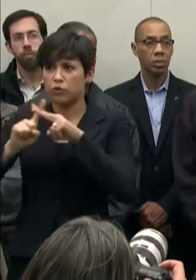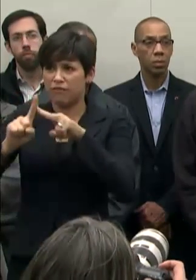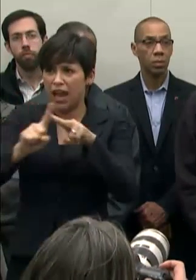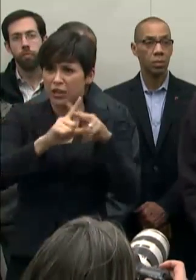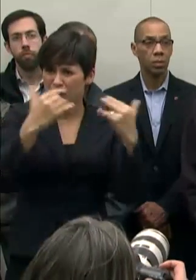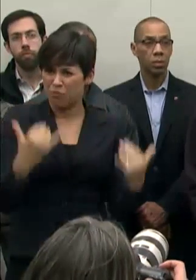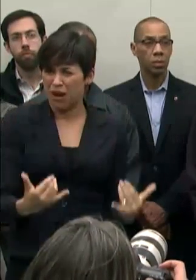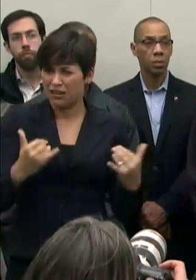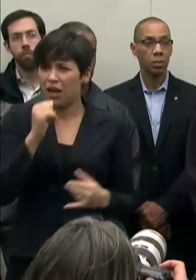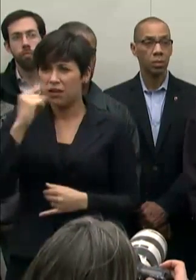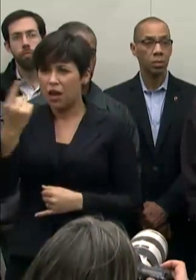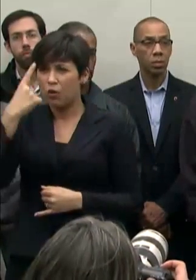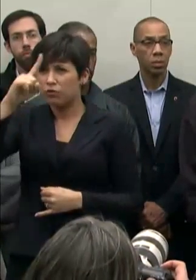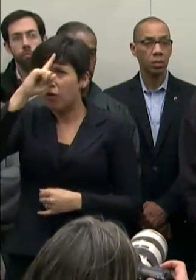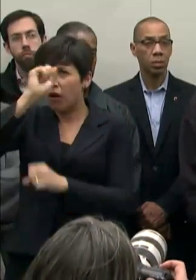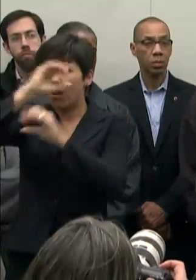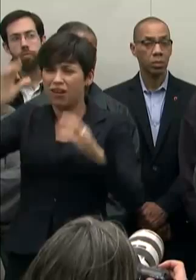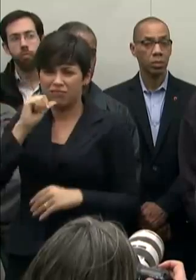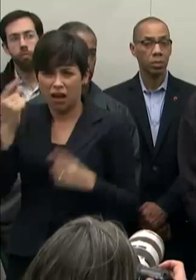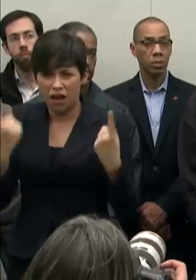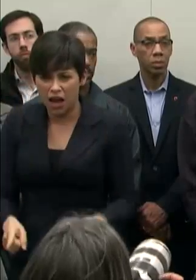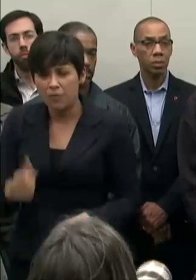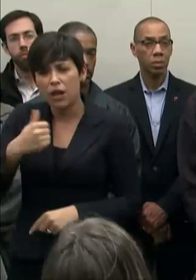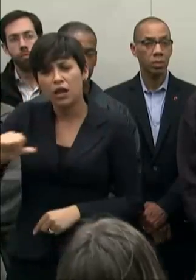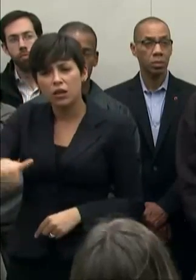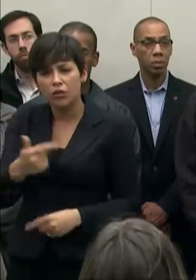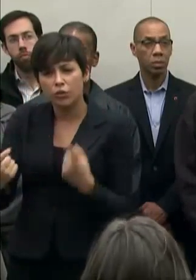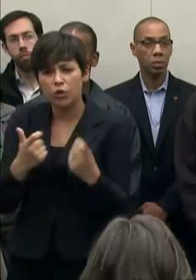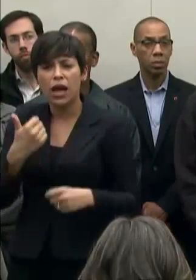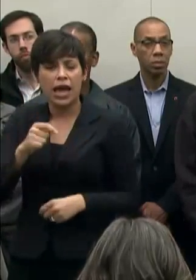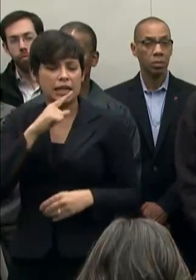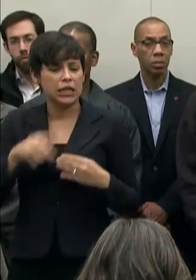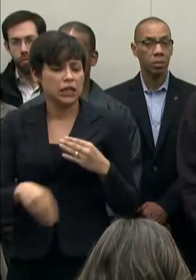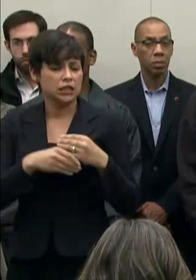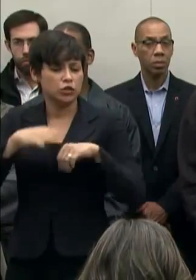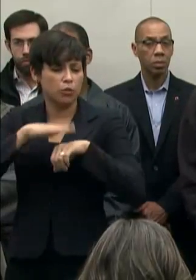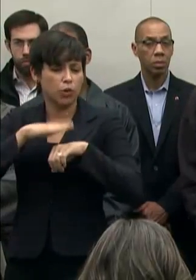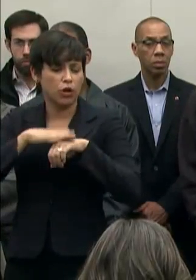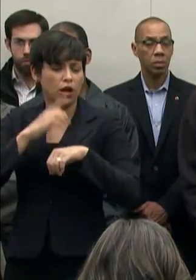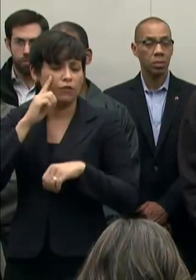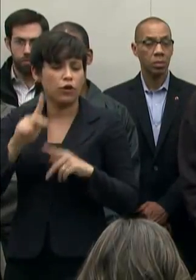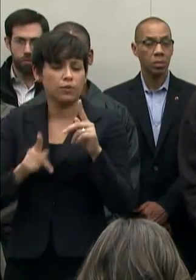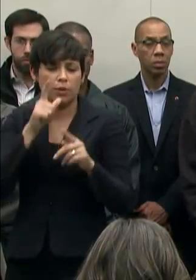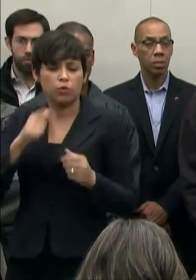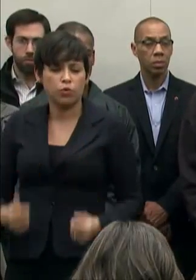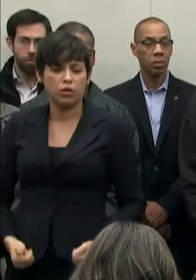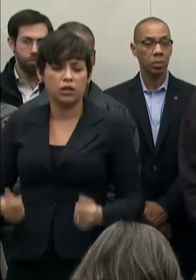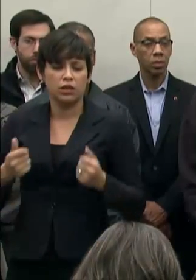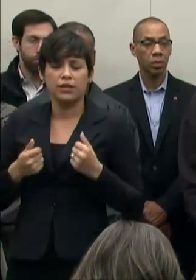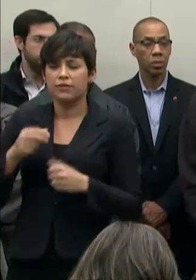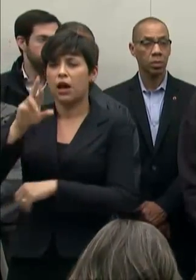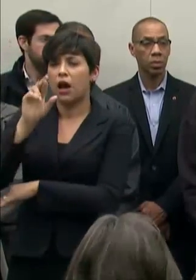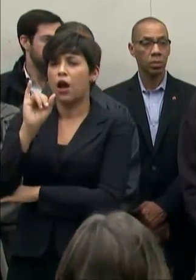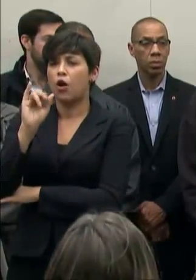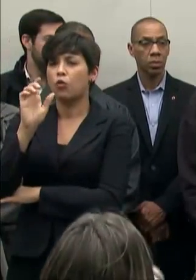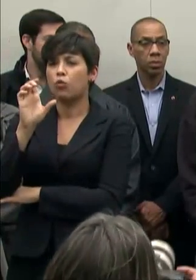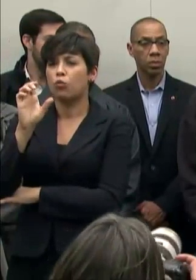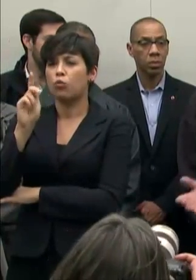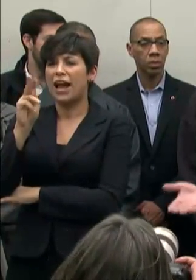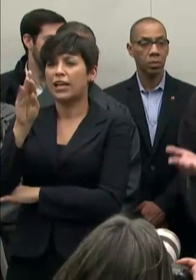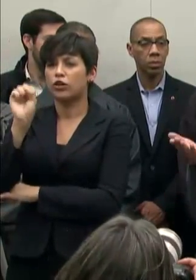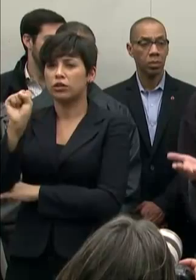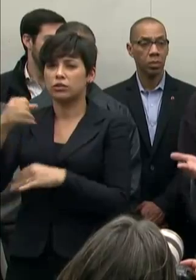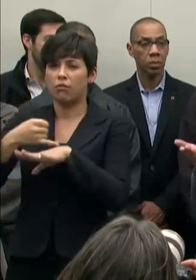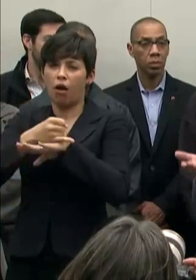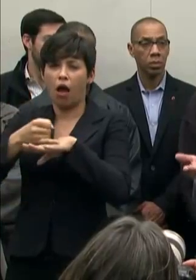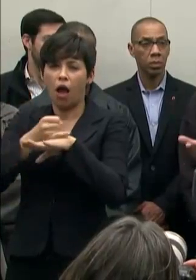Anything else? Yes, sir. Any additional precautions being taken for the folks on Rikers Island? Rikers Island